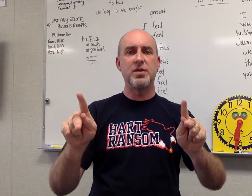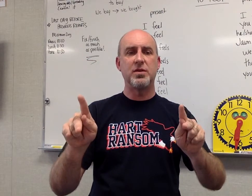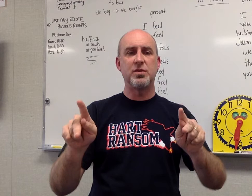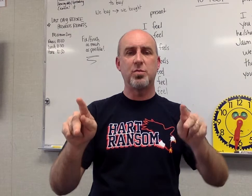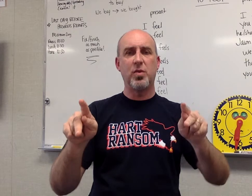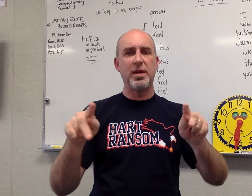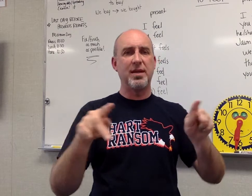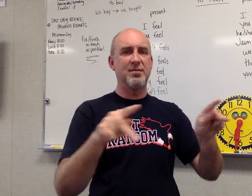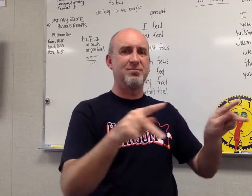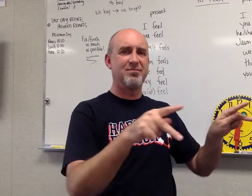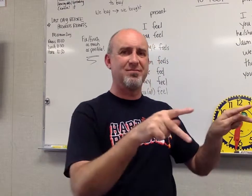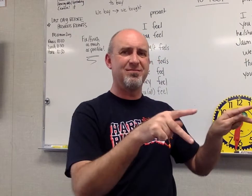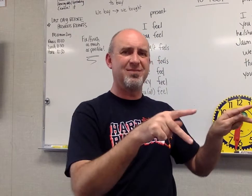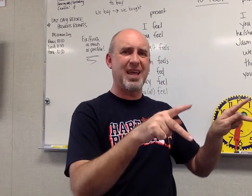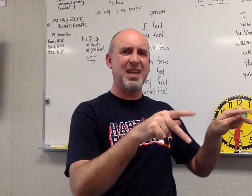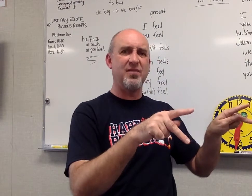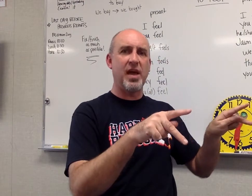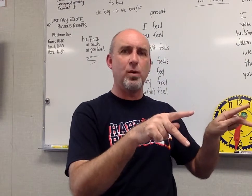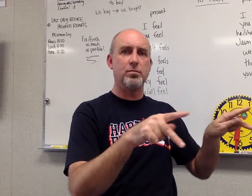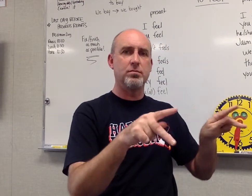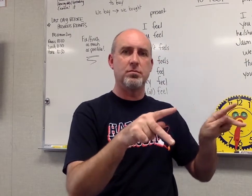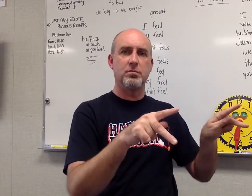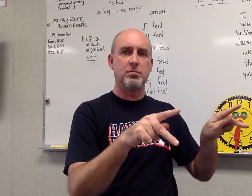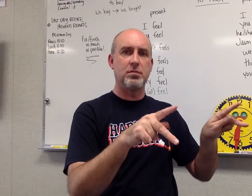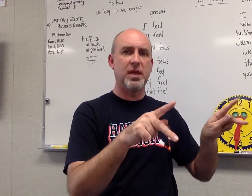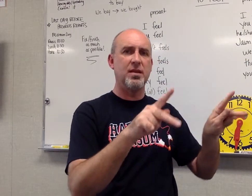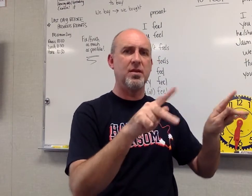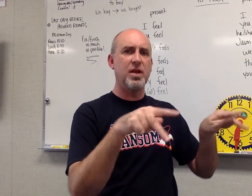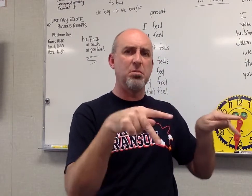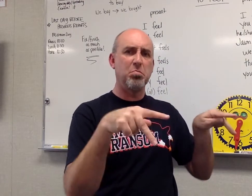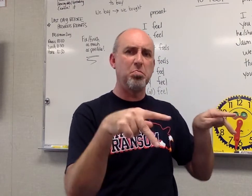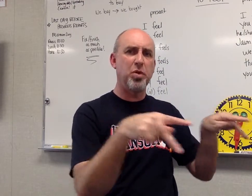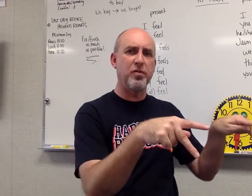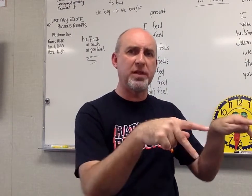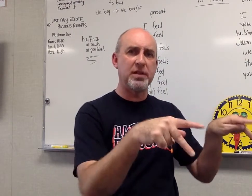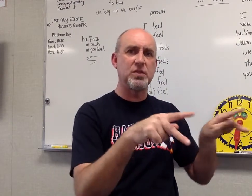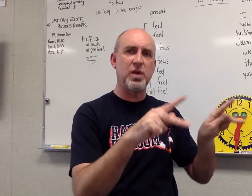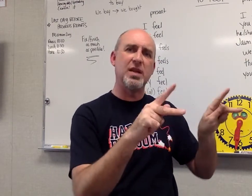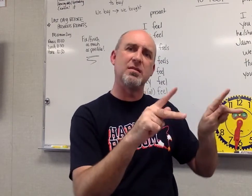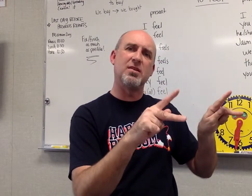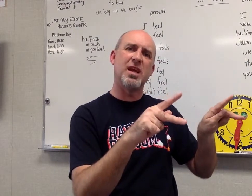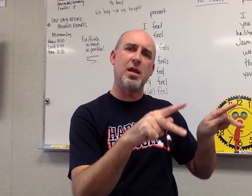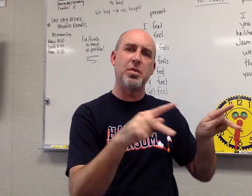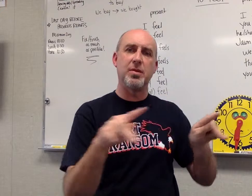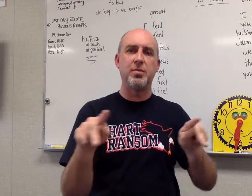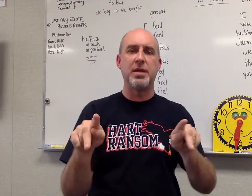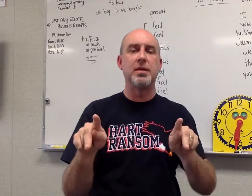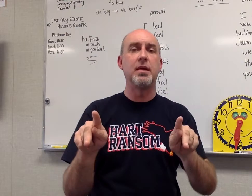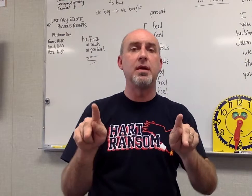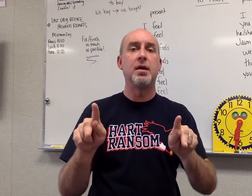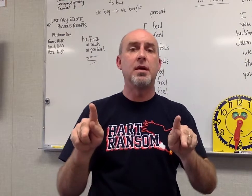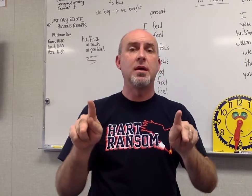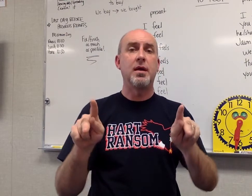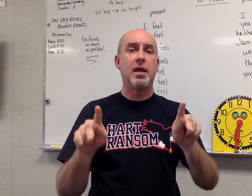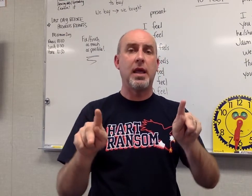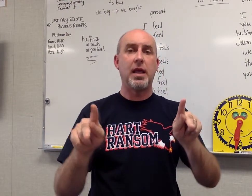fingers are pointing kind of out. Okay? They're not perfectly straight, kind of up a little bit.